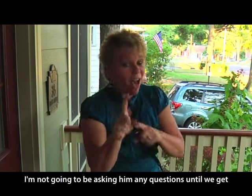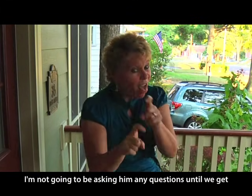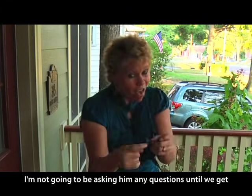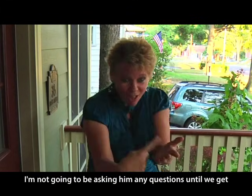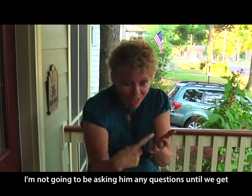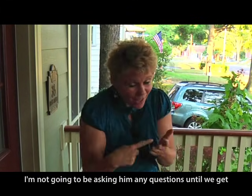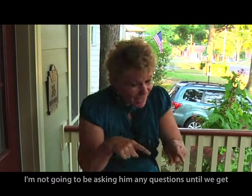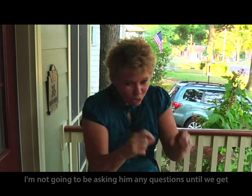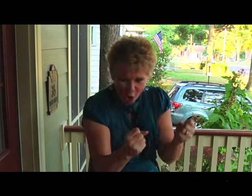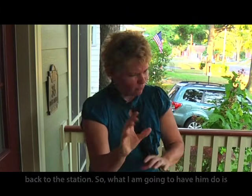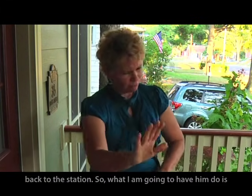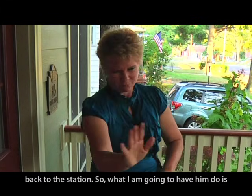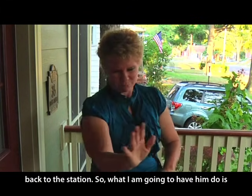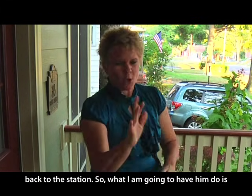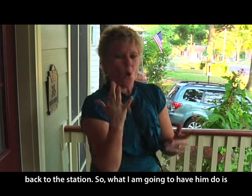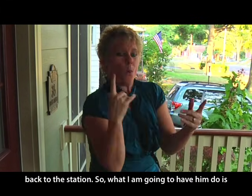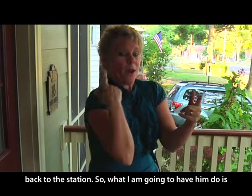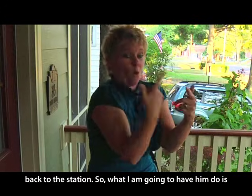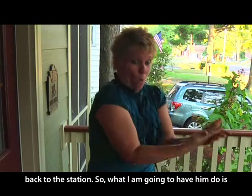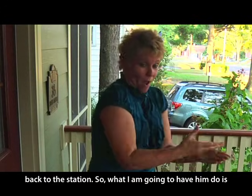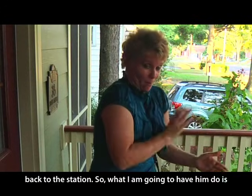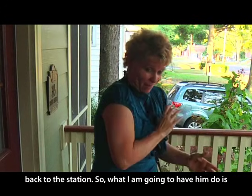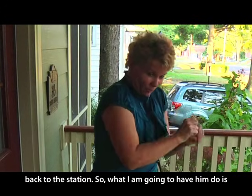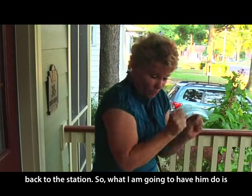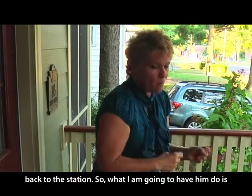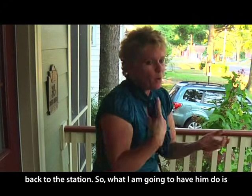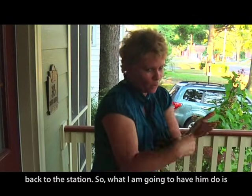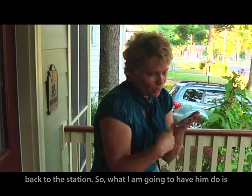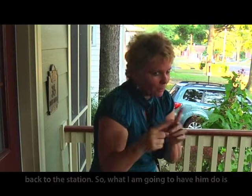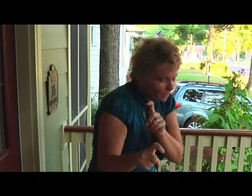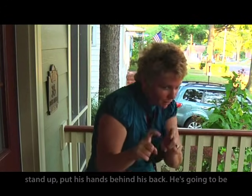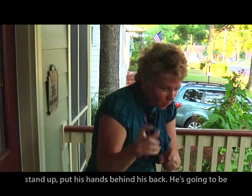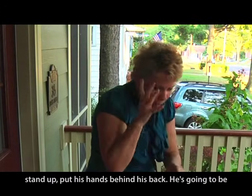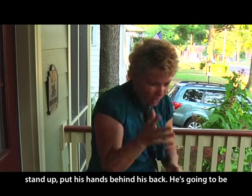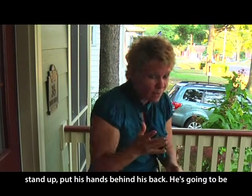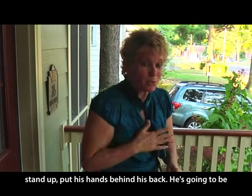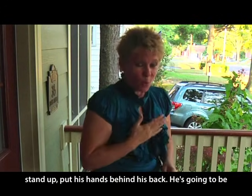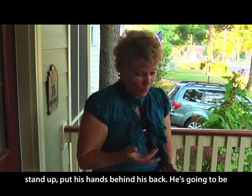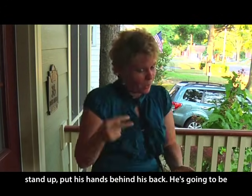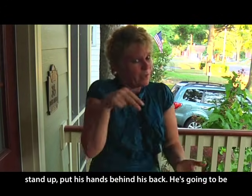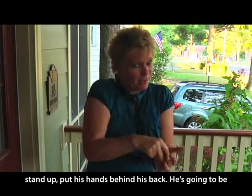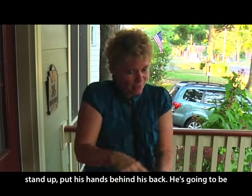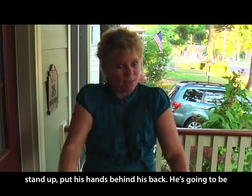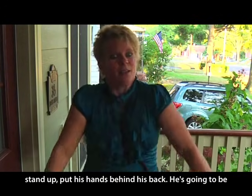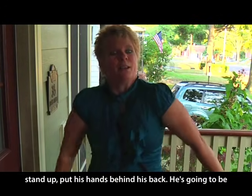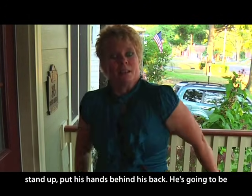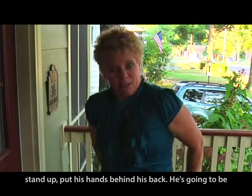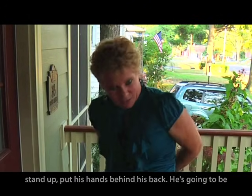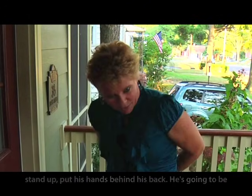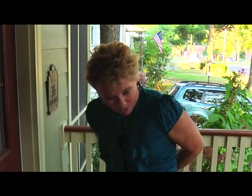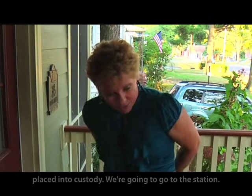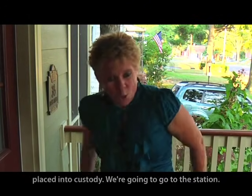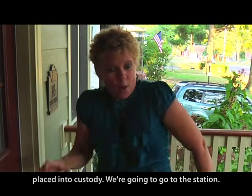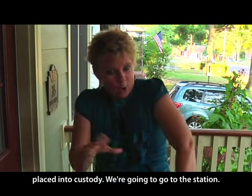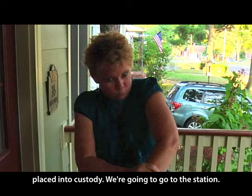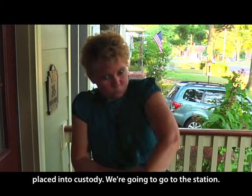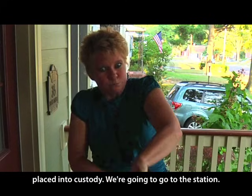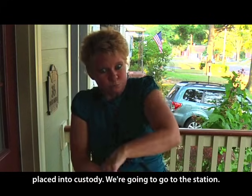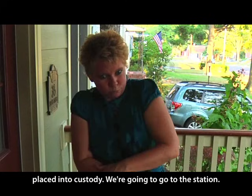till we get back to the station. So what I'm going to have him do is stand up, put his hands behind his back. He's going to be placed into custody. We're going to go to the